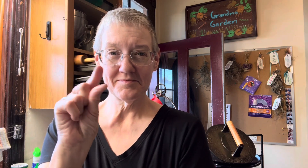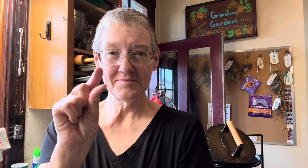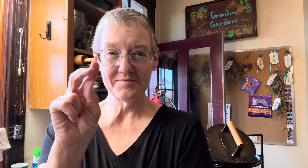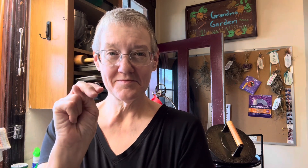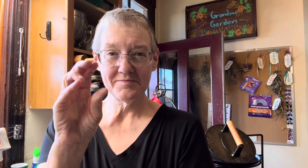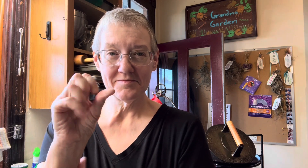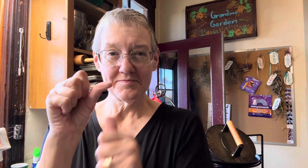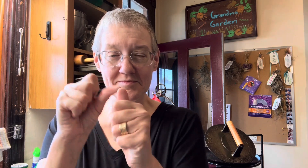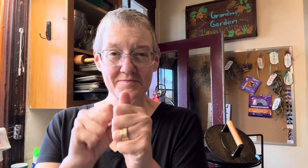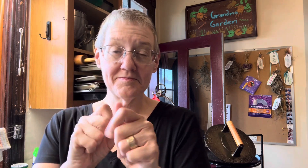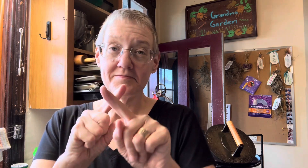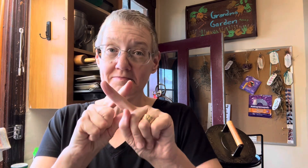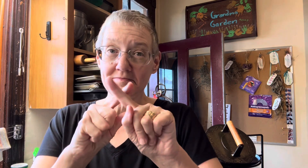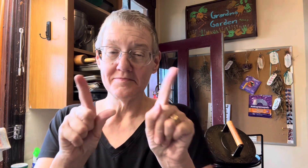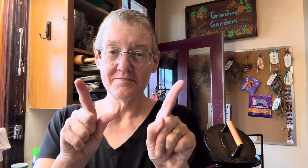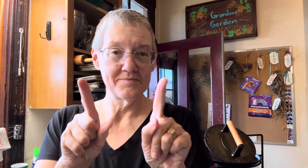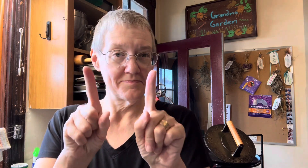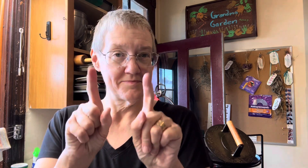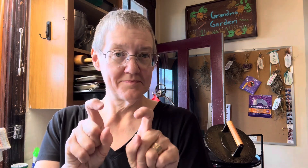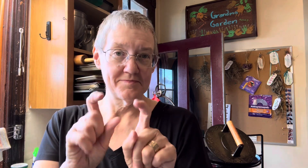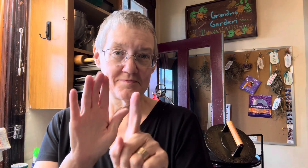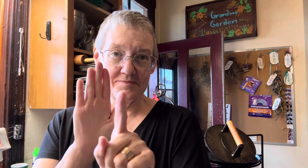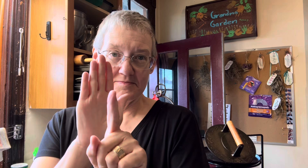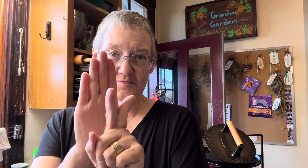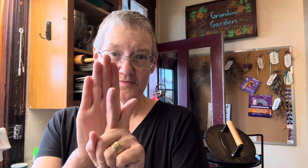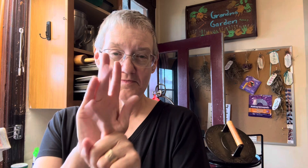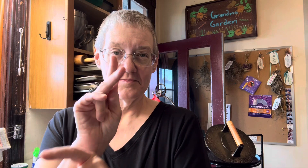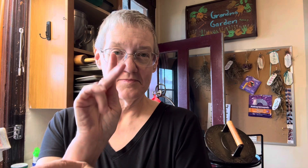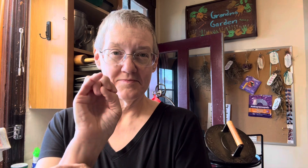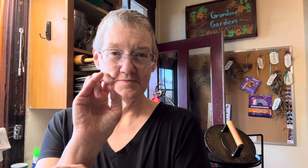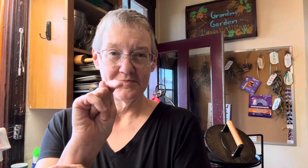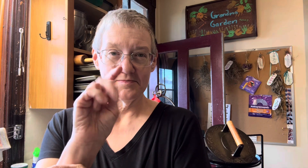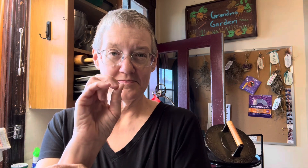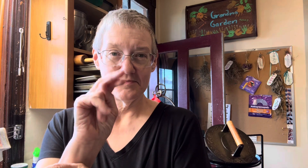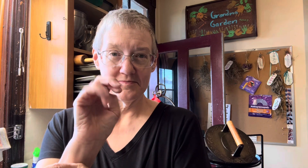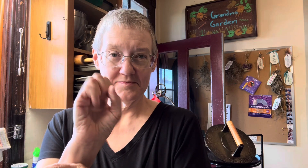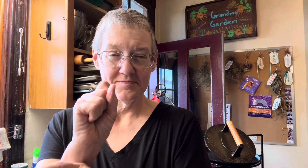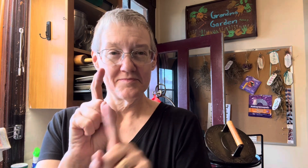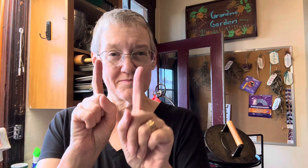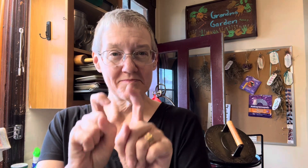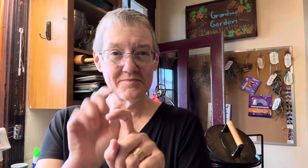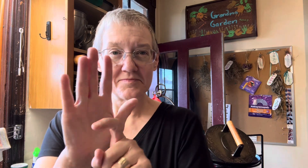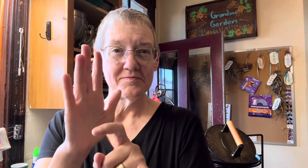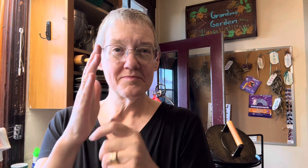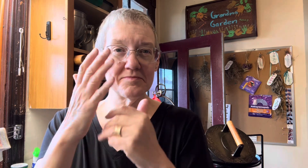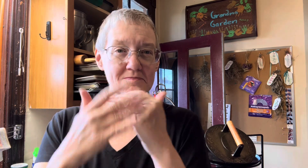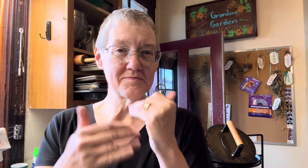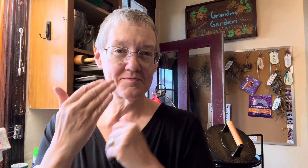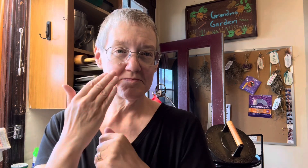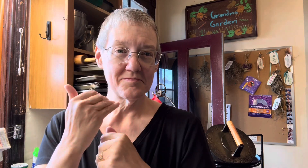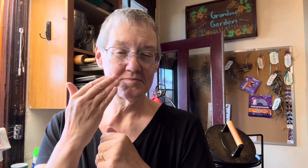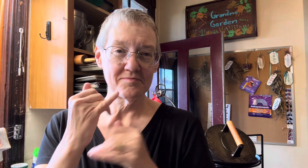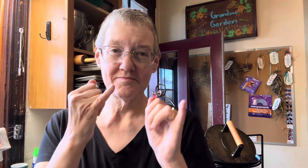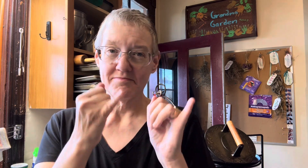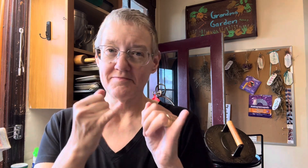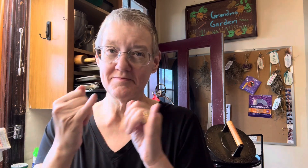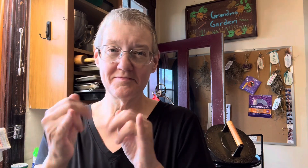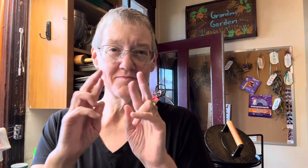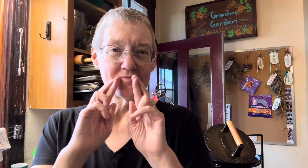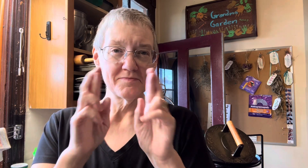which is 0.2 grams of net carbs. But test your blood sugar anytime you try a new keto product that's